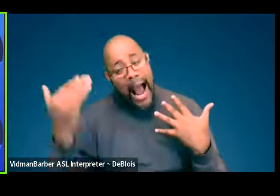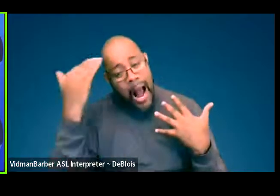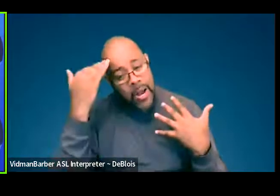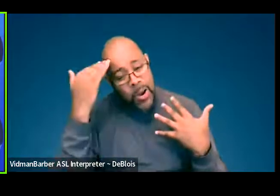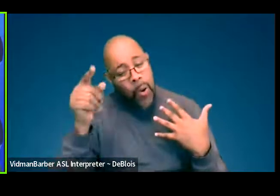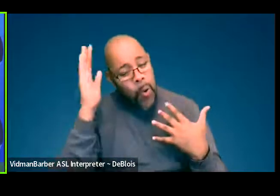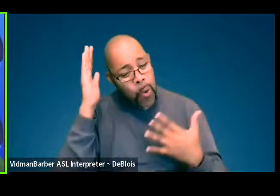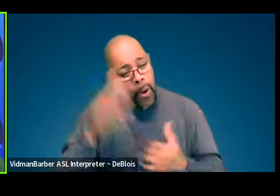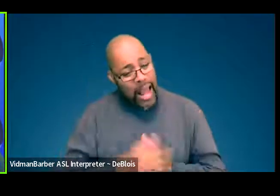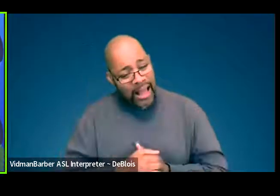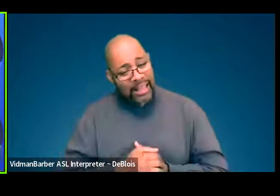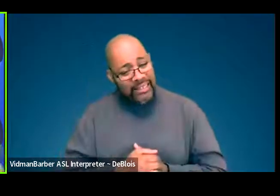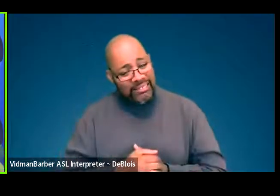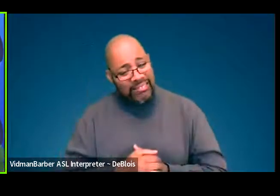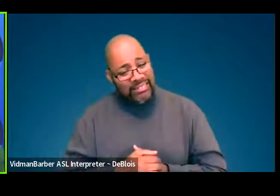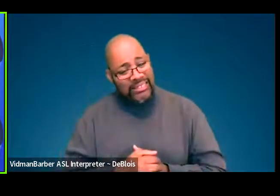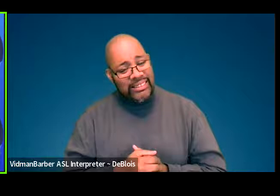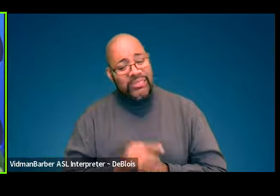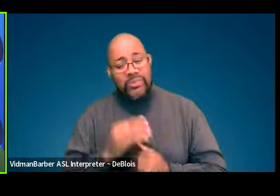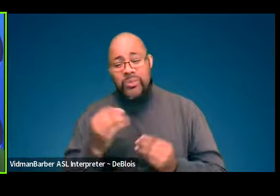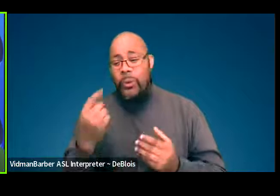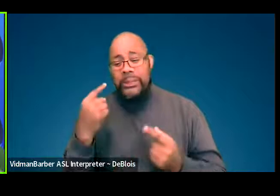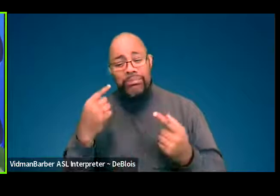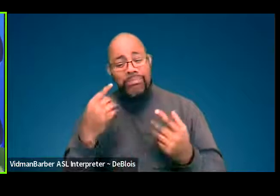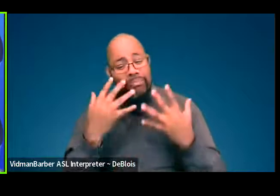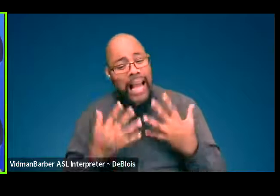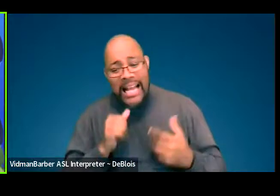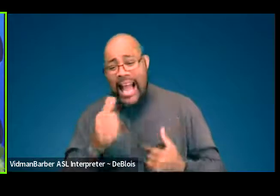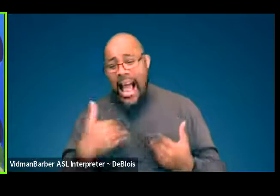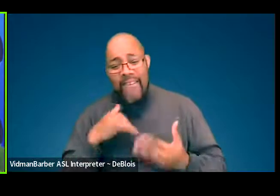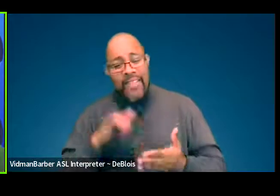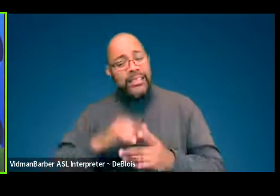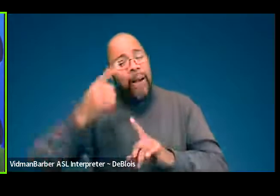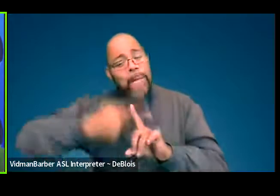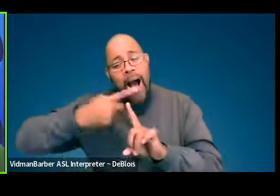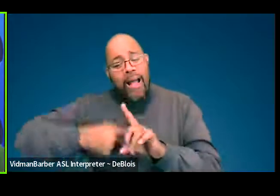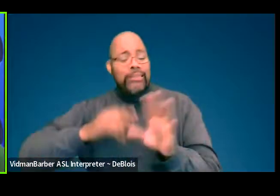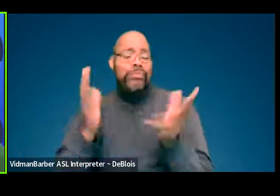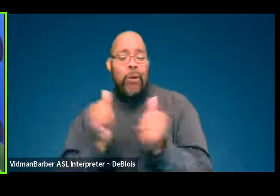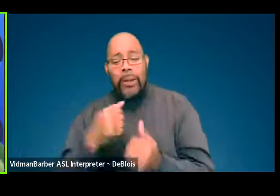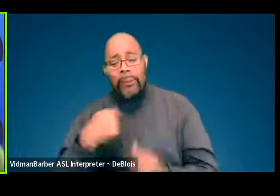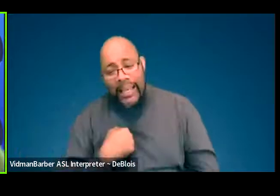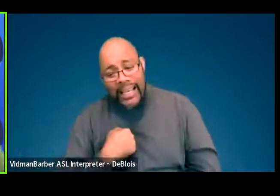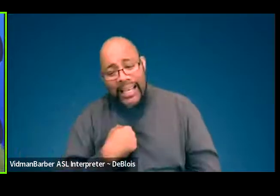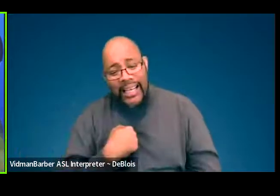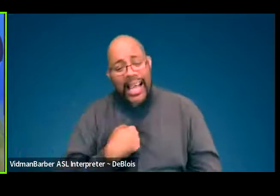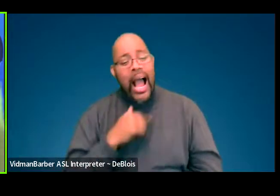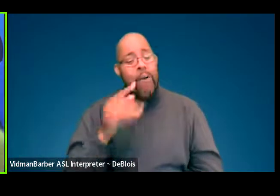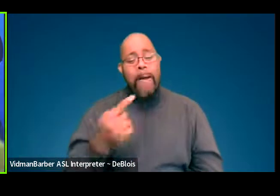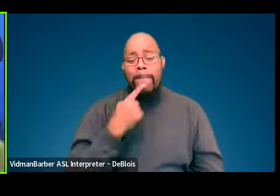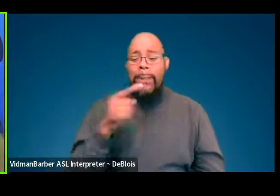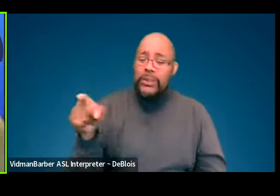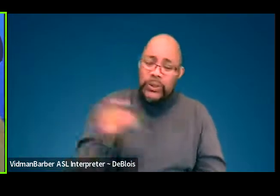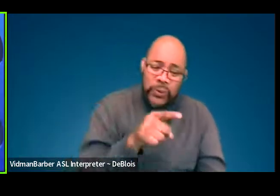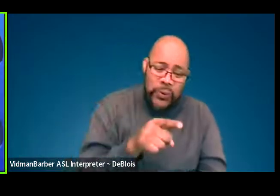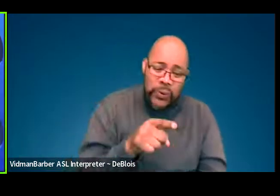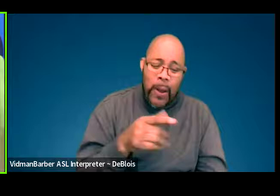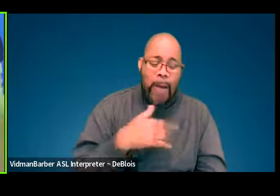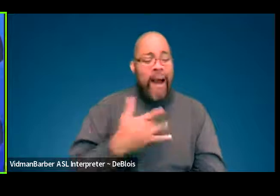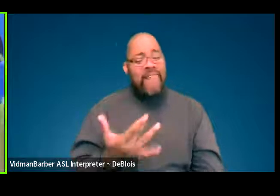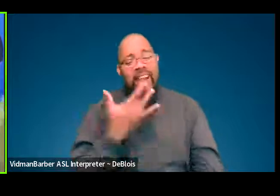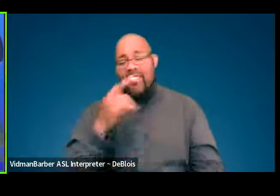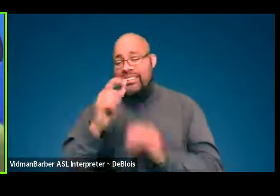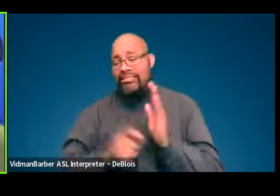are going to be just so sad not to have these monthly chats with me. I'm going to miss y'all. It's my